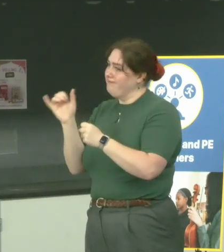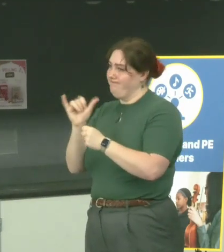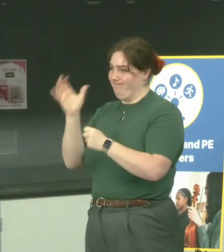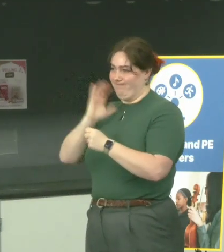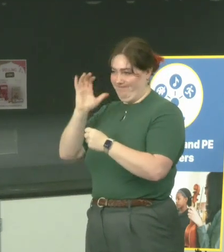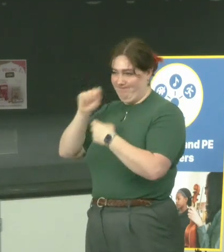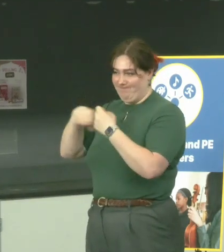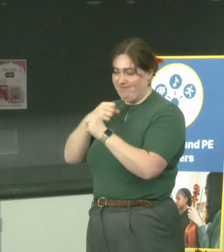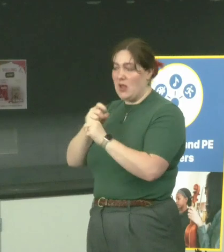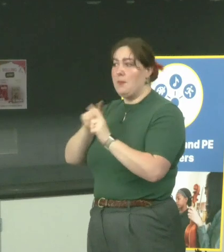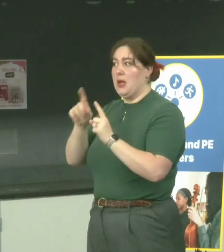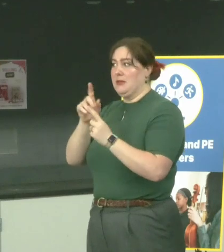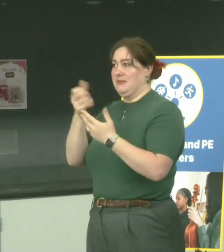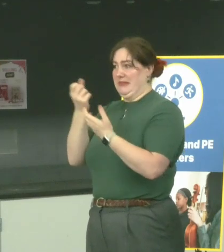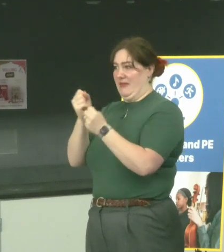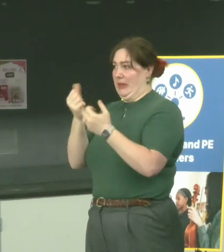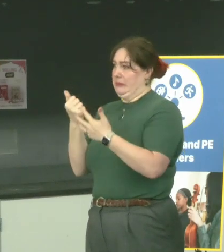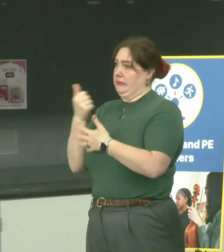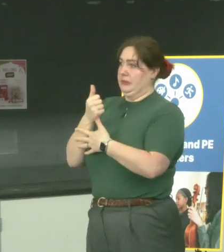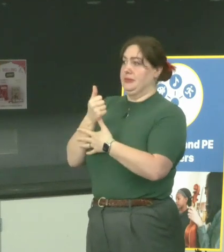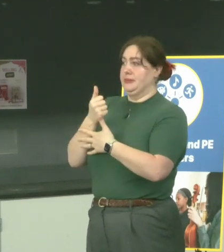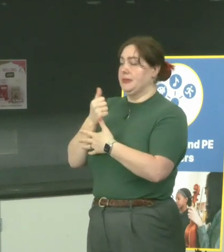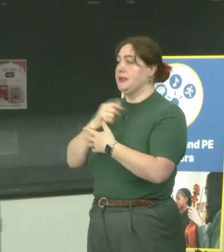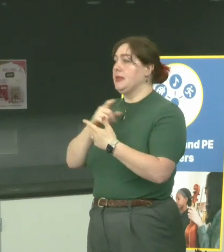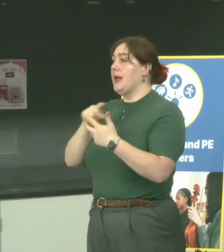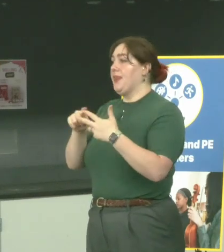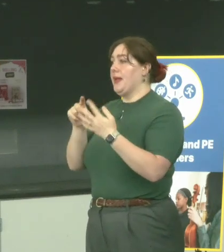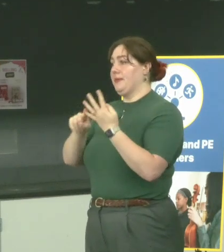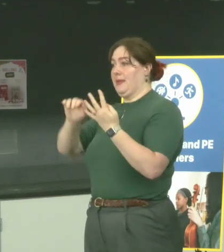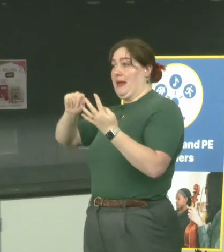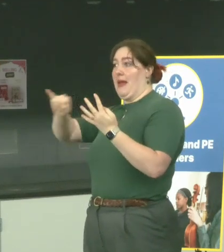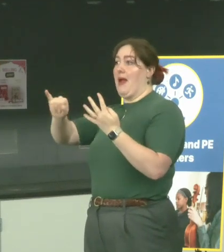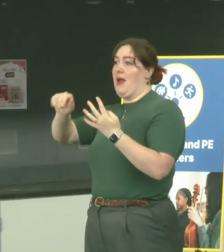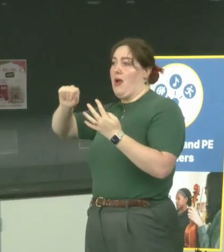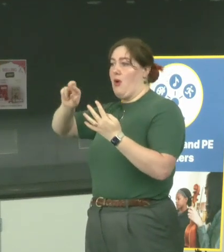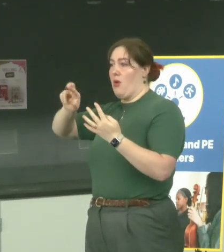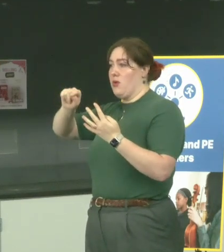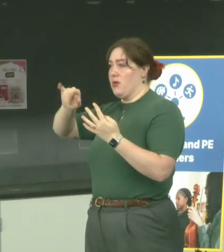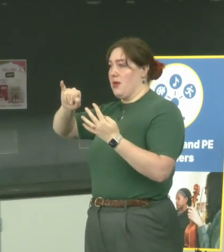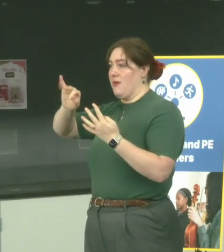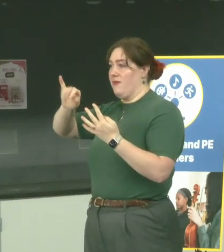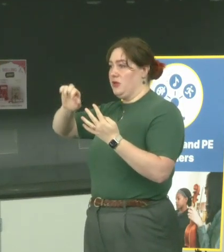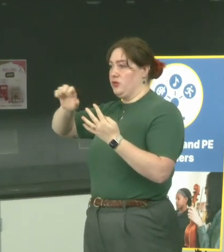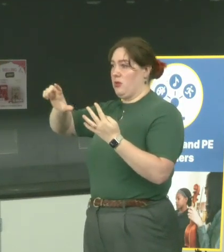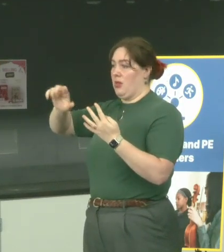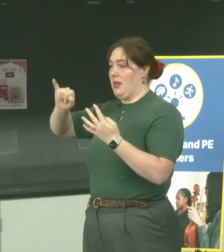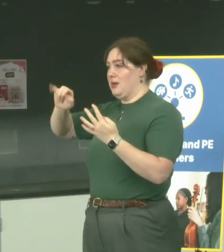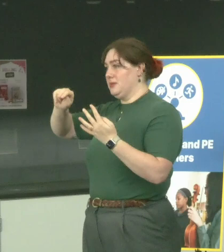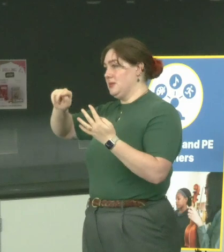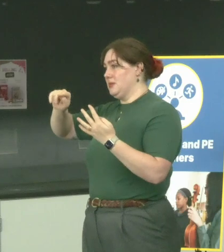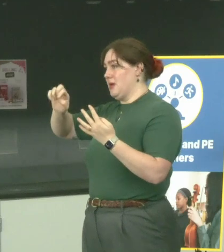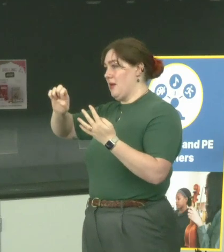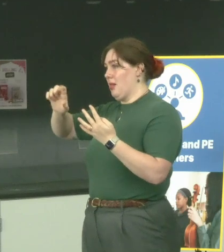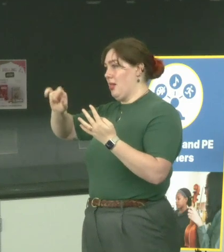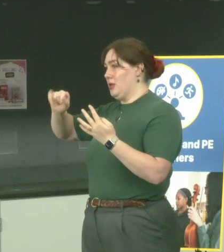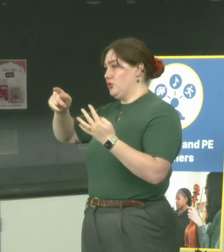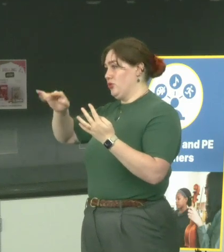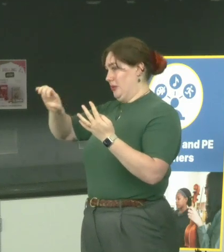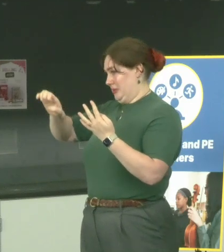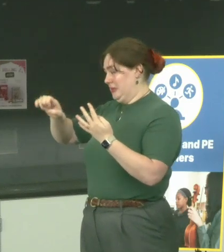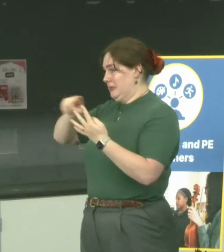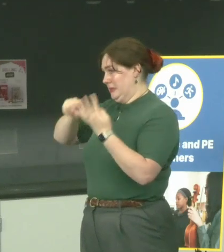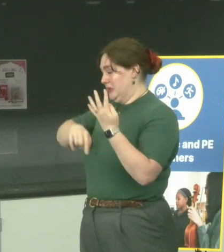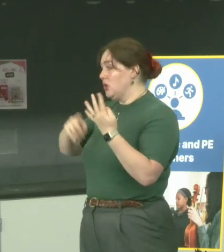it's something that's prevalent right now. And then artificial intelligence, that's something else that we need to be looking at. And so when we look at the concept